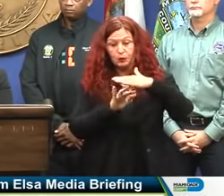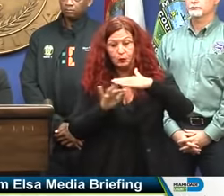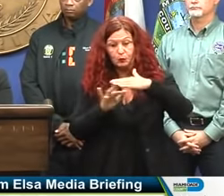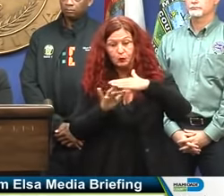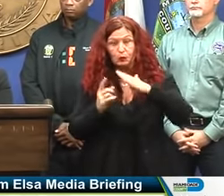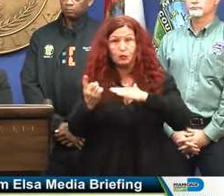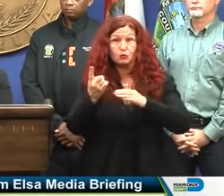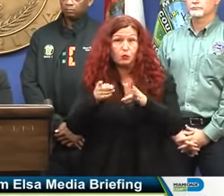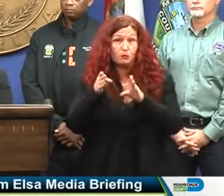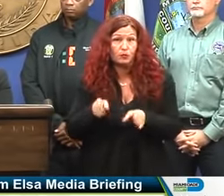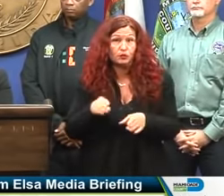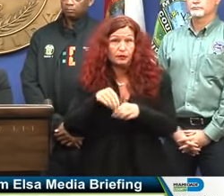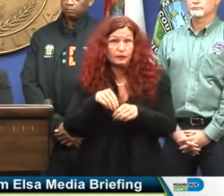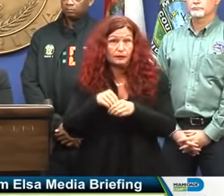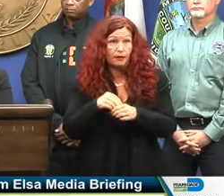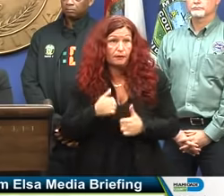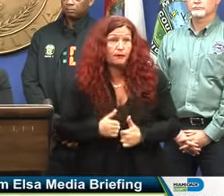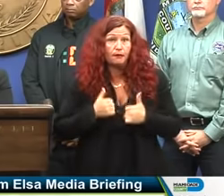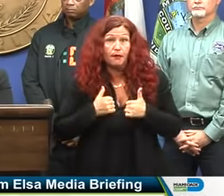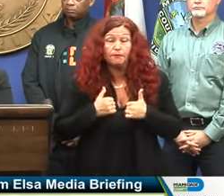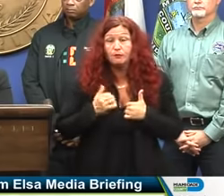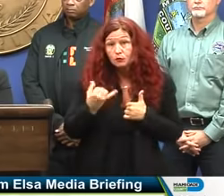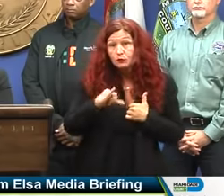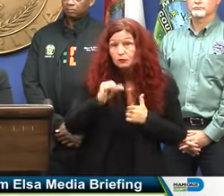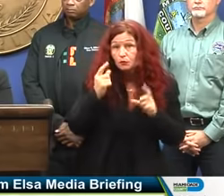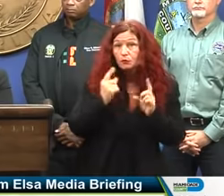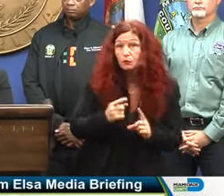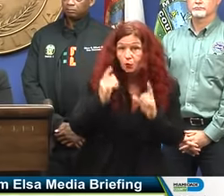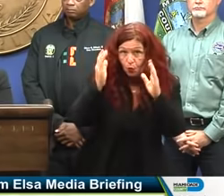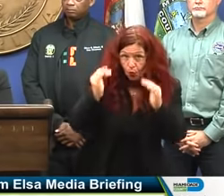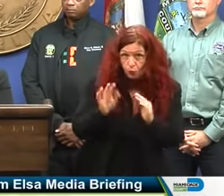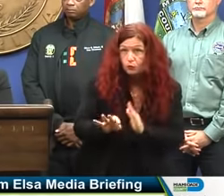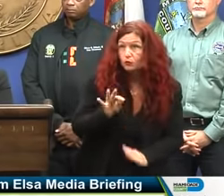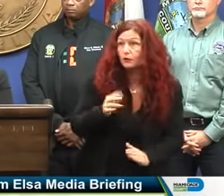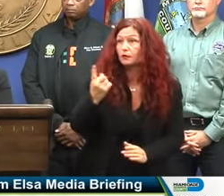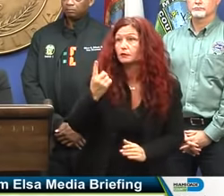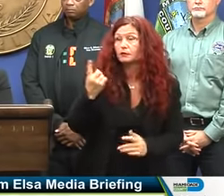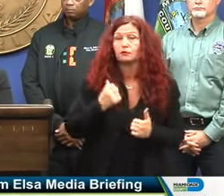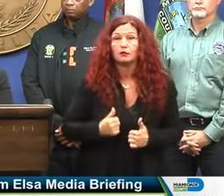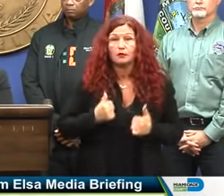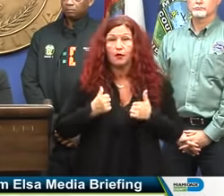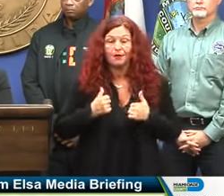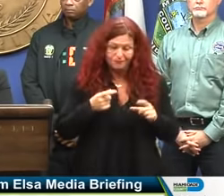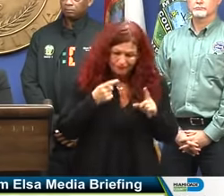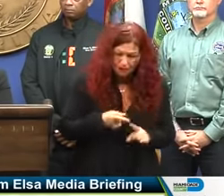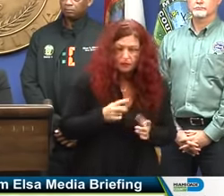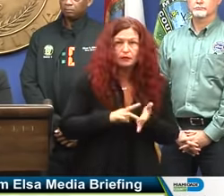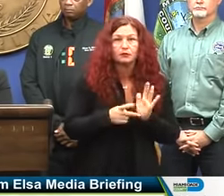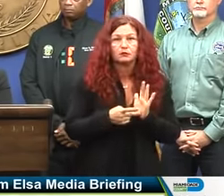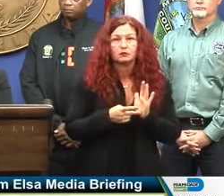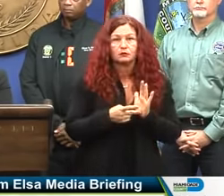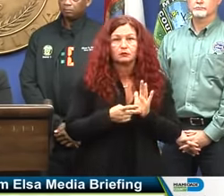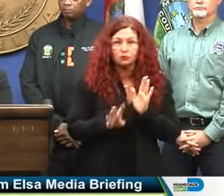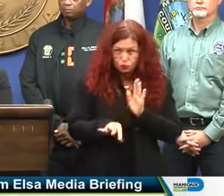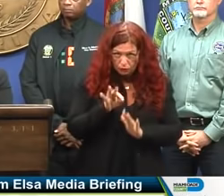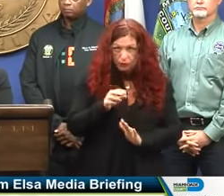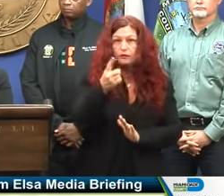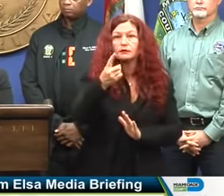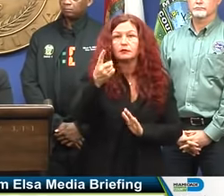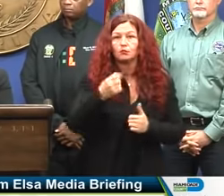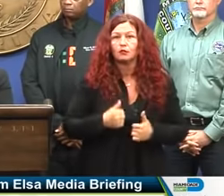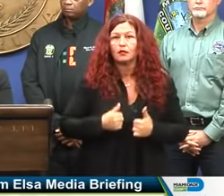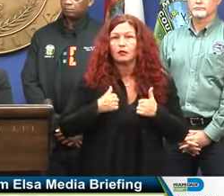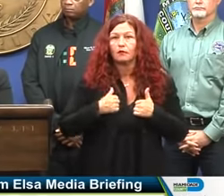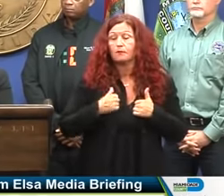be inside, and so that is the purpose of the search right now. As The audit